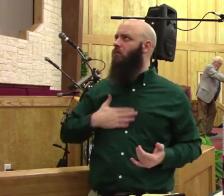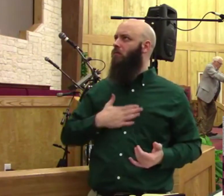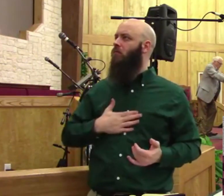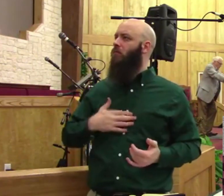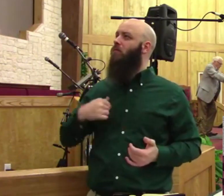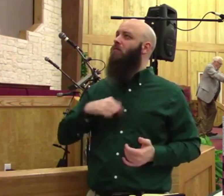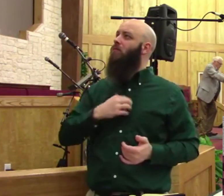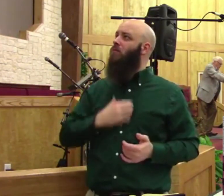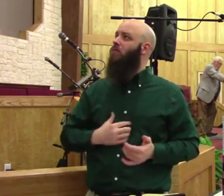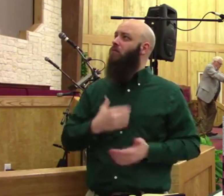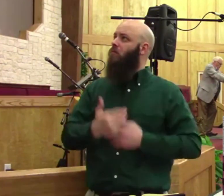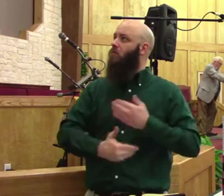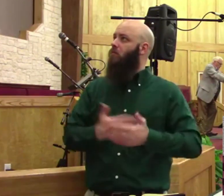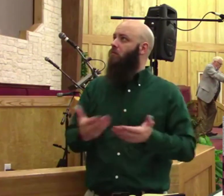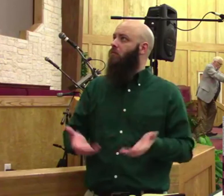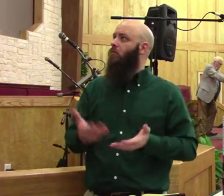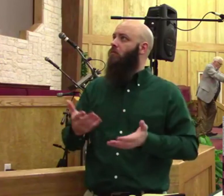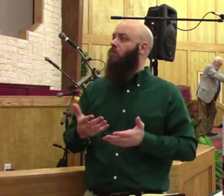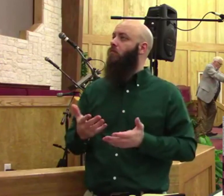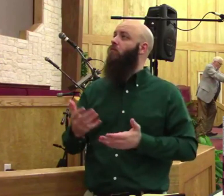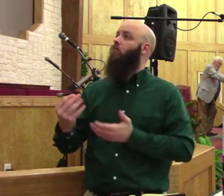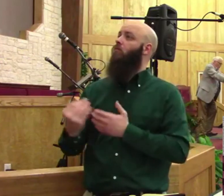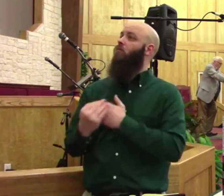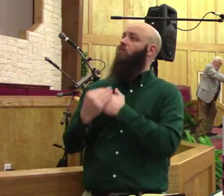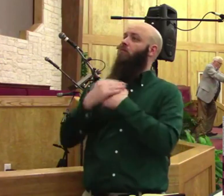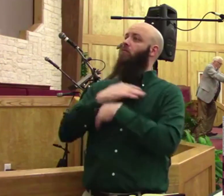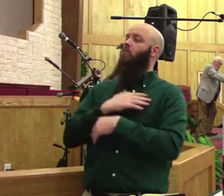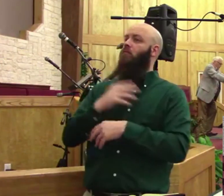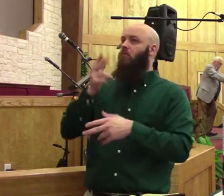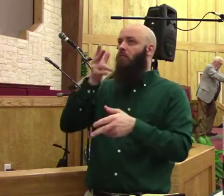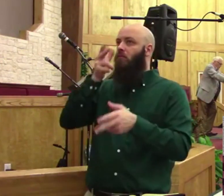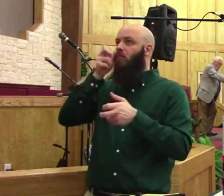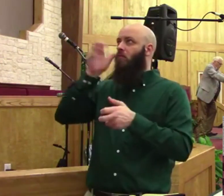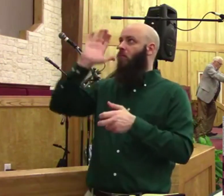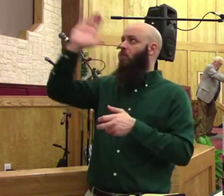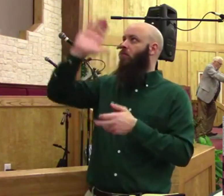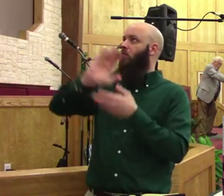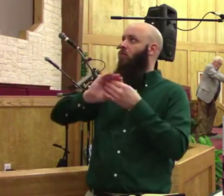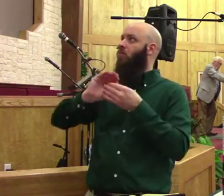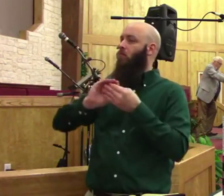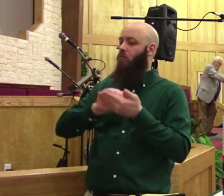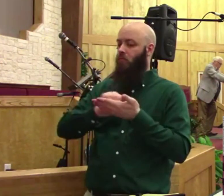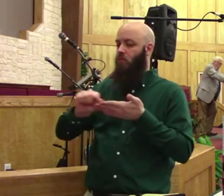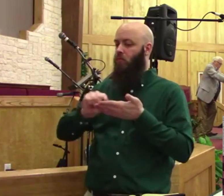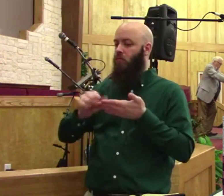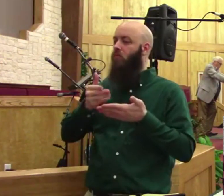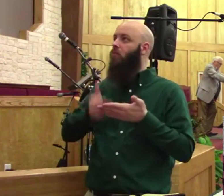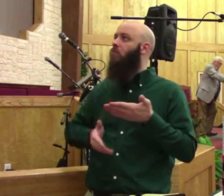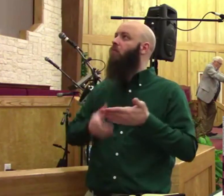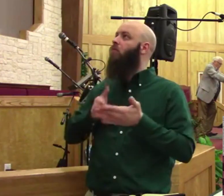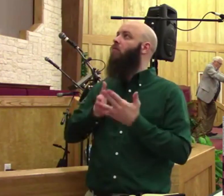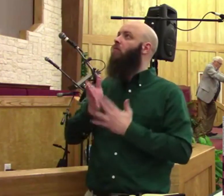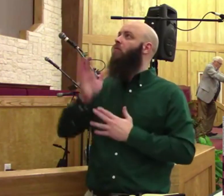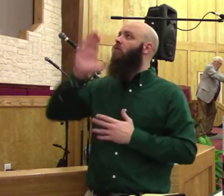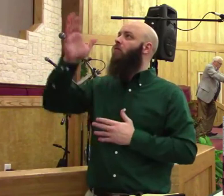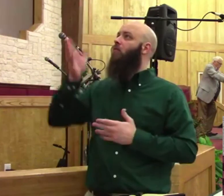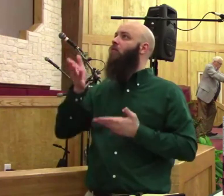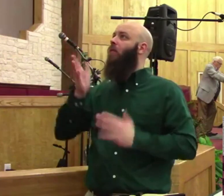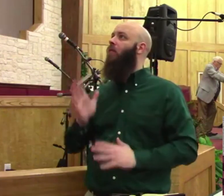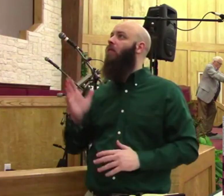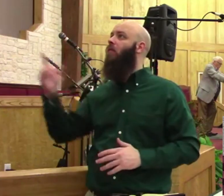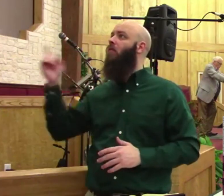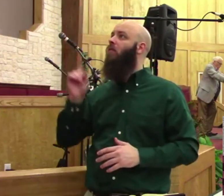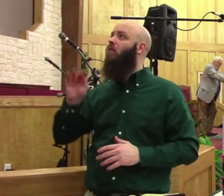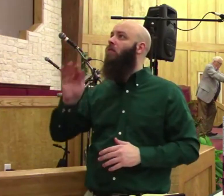leave this place this morning having heard from you through your servant this morning. Minister to us